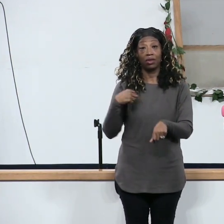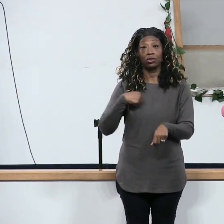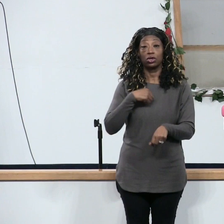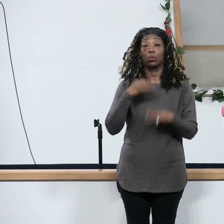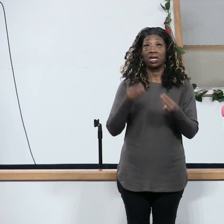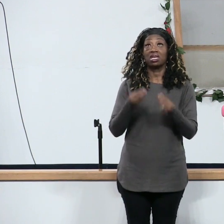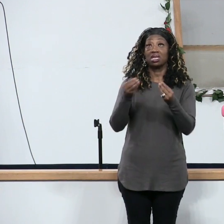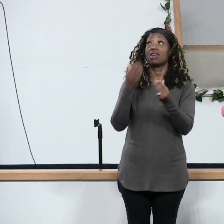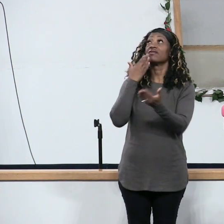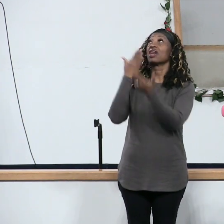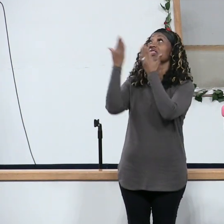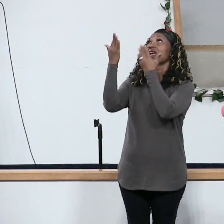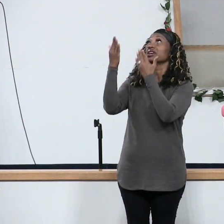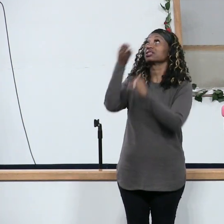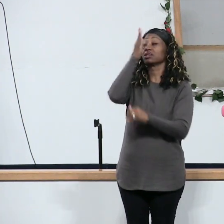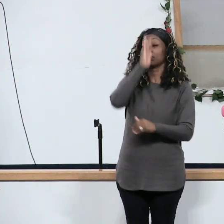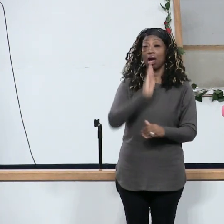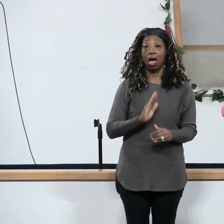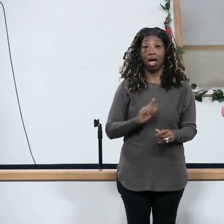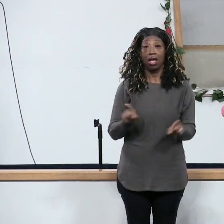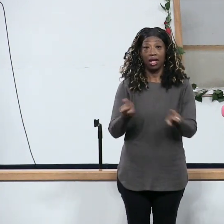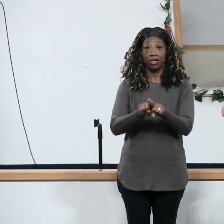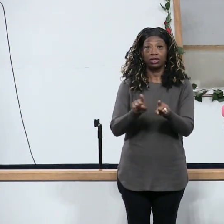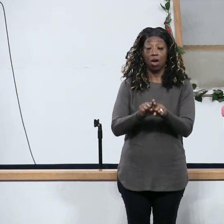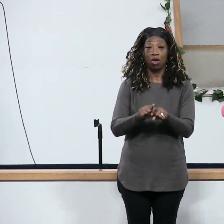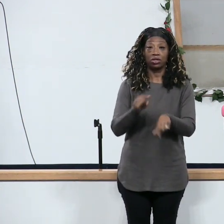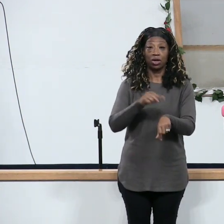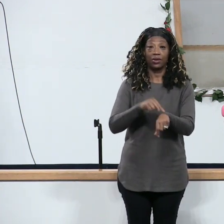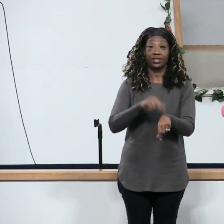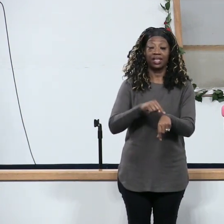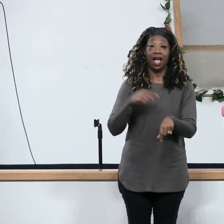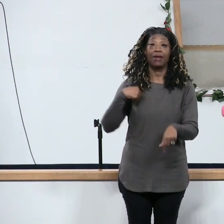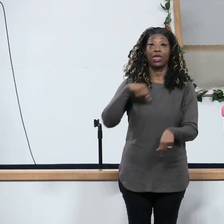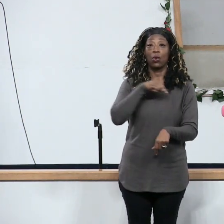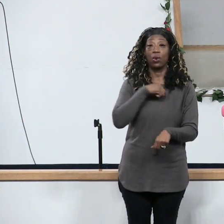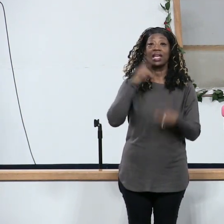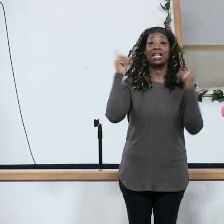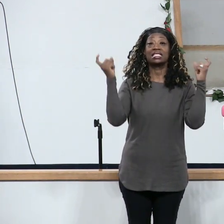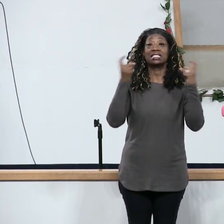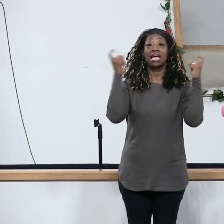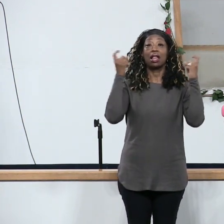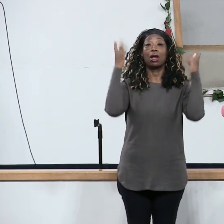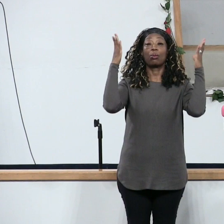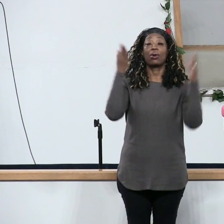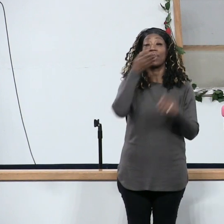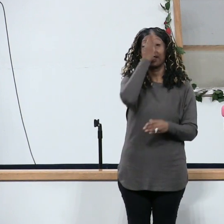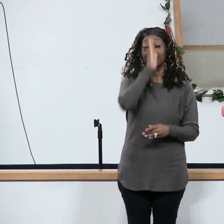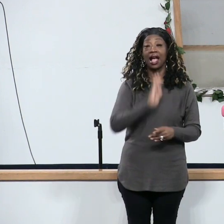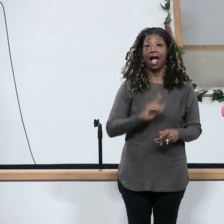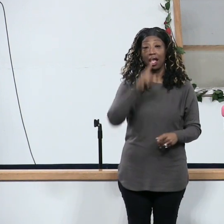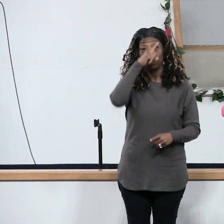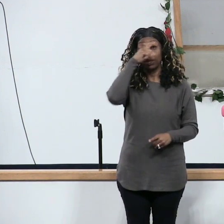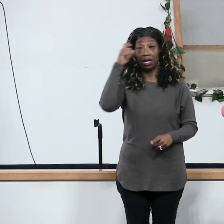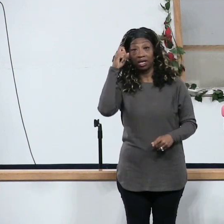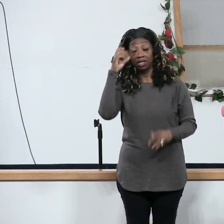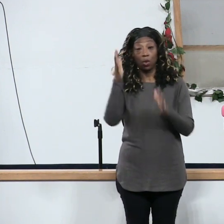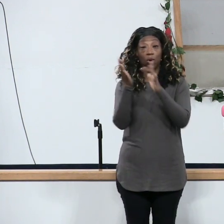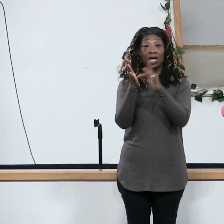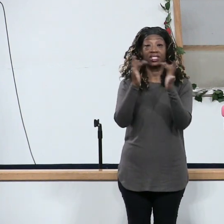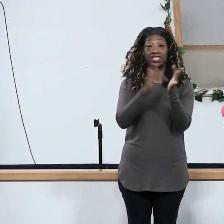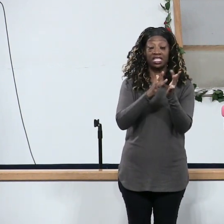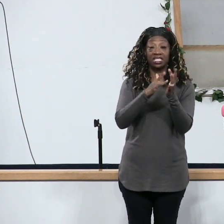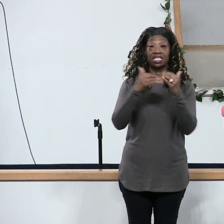give thanks to God. It's also a time where we celebrate God because of what Jesus